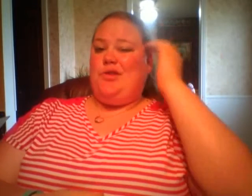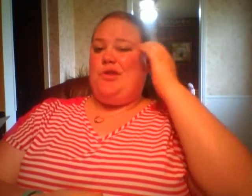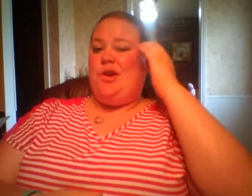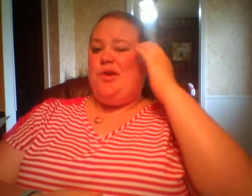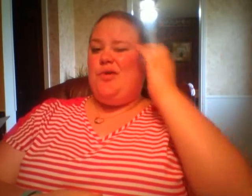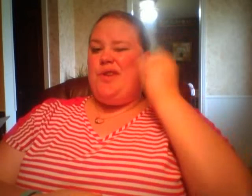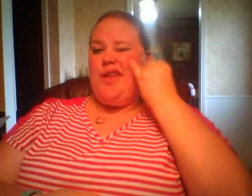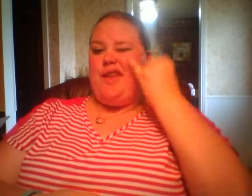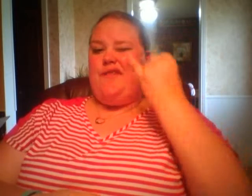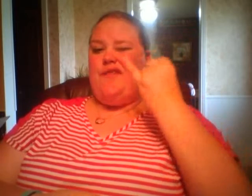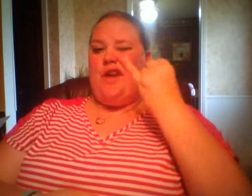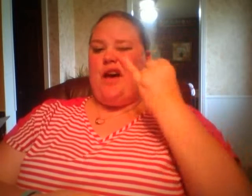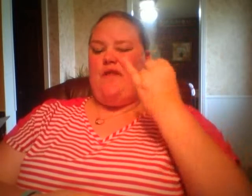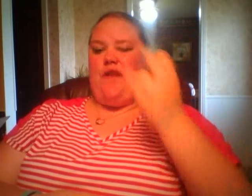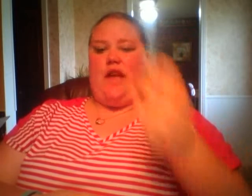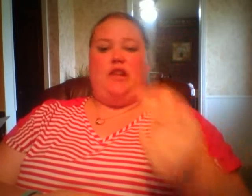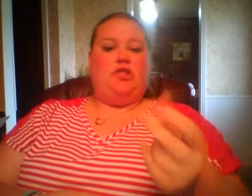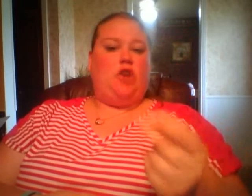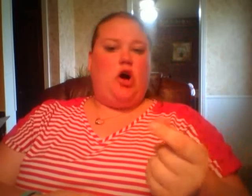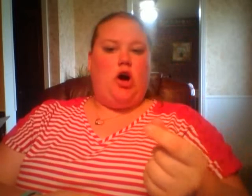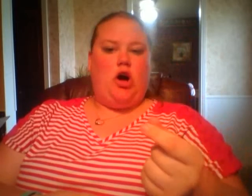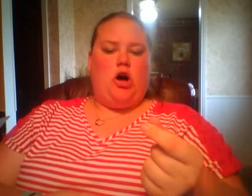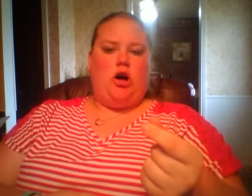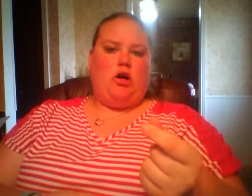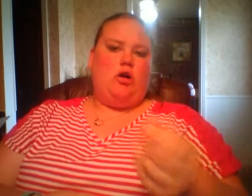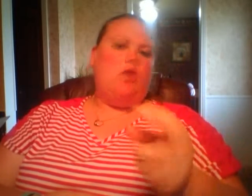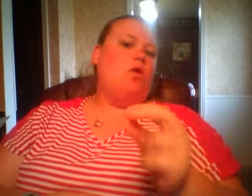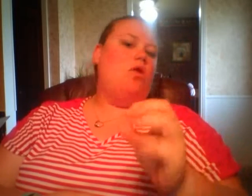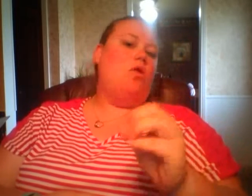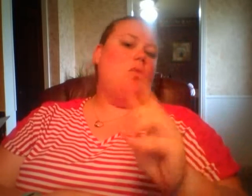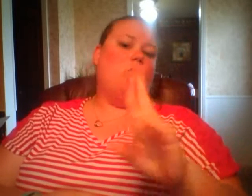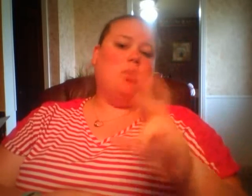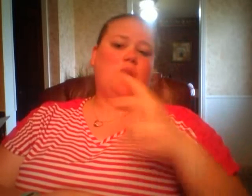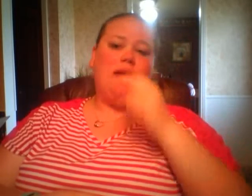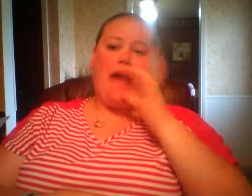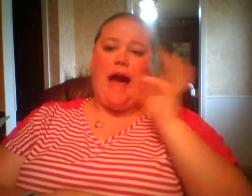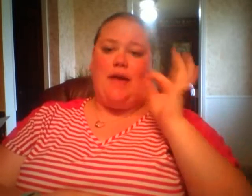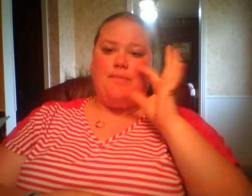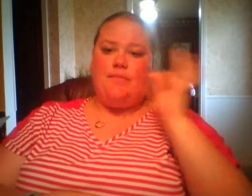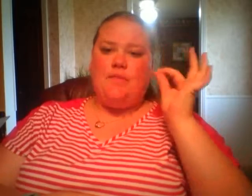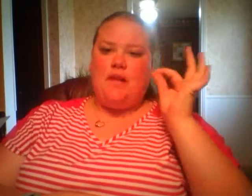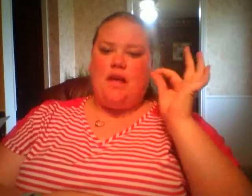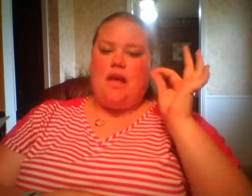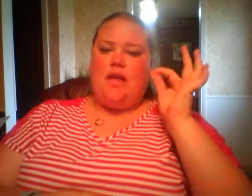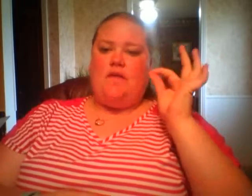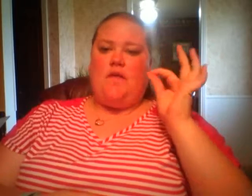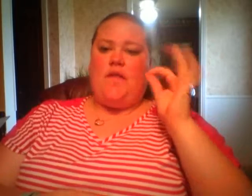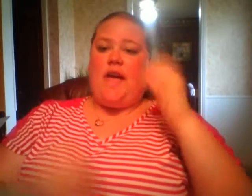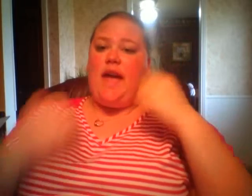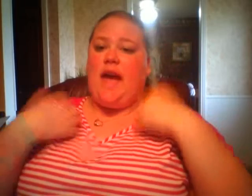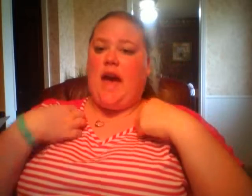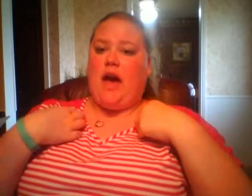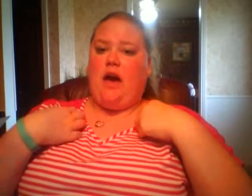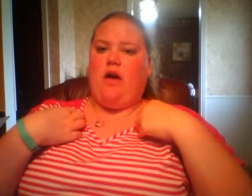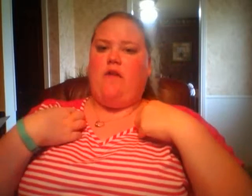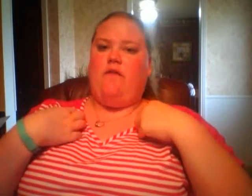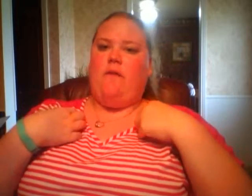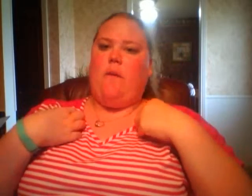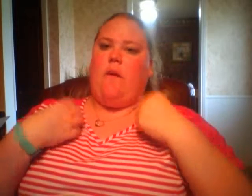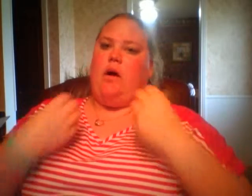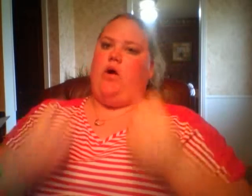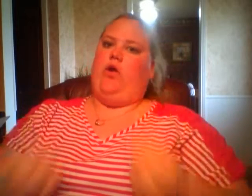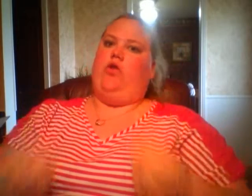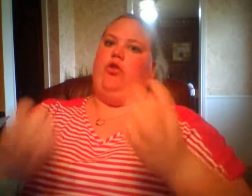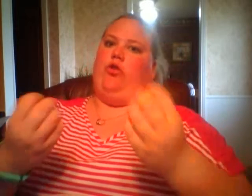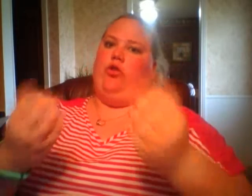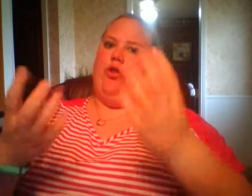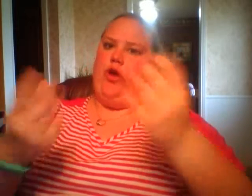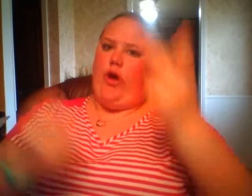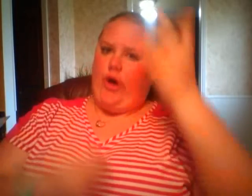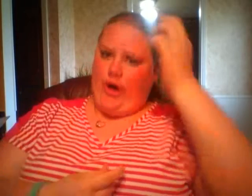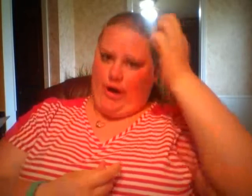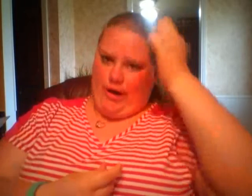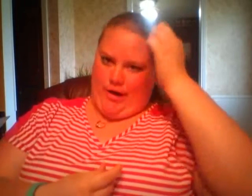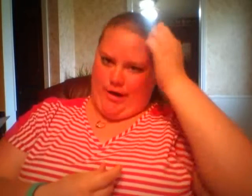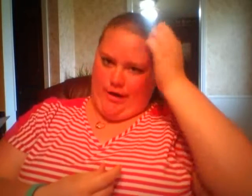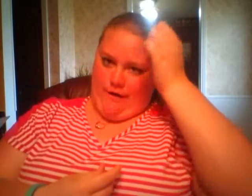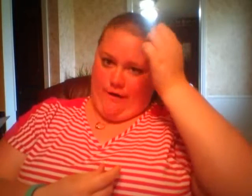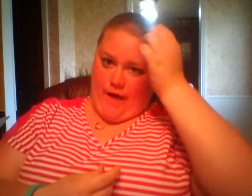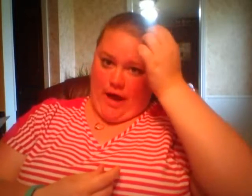So you know if you have a dog or a cat that they have a lot of